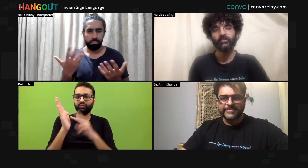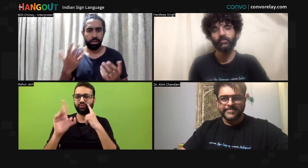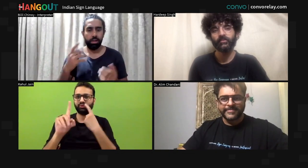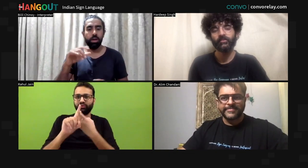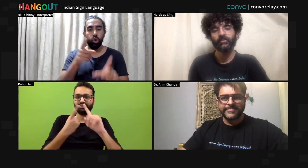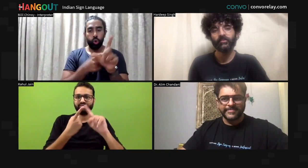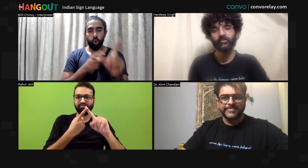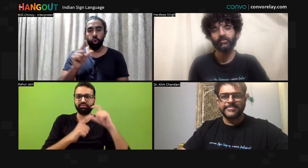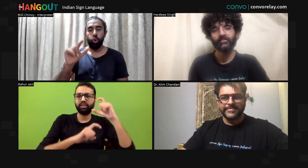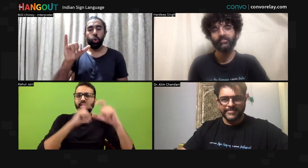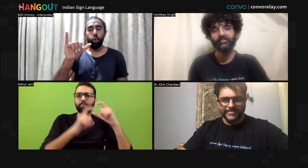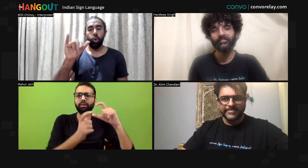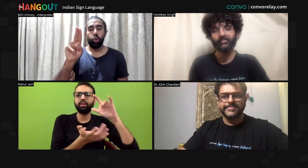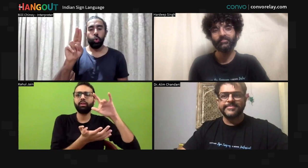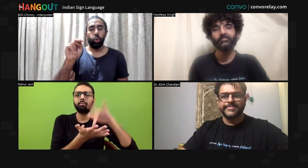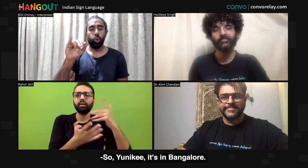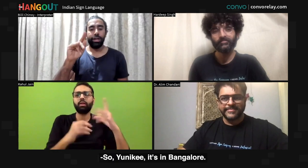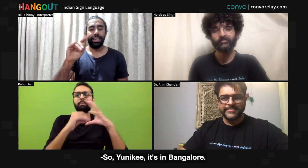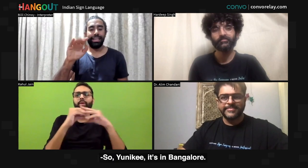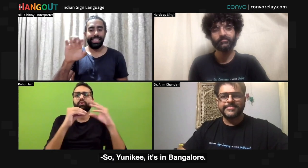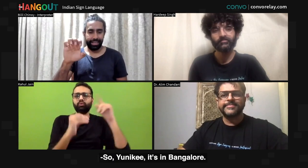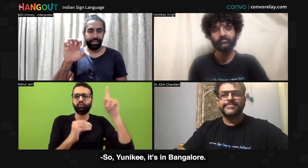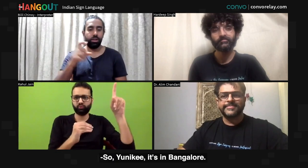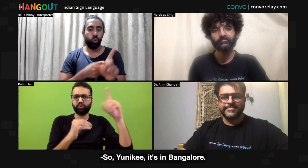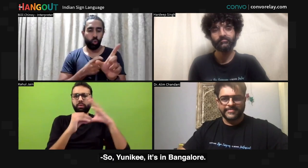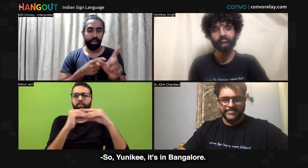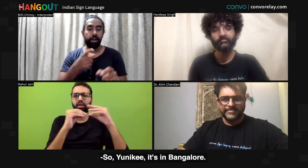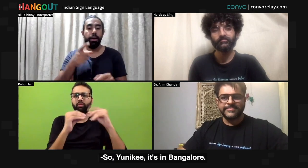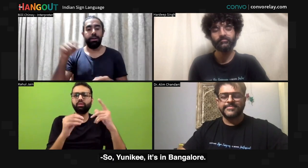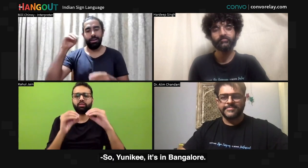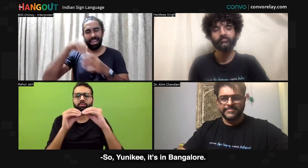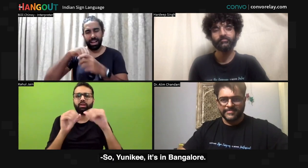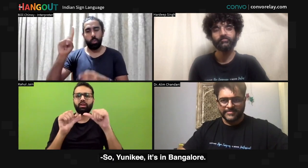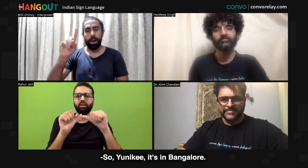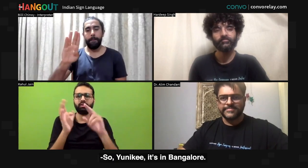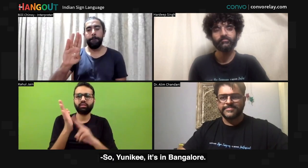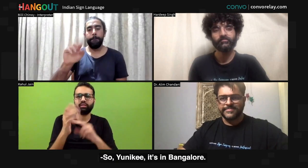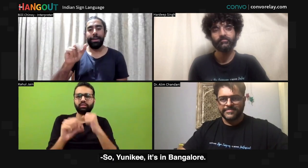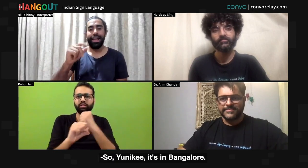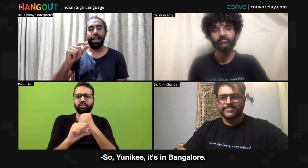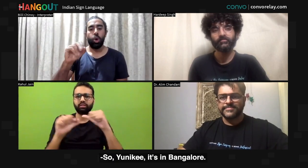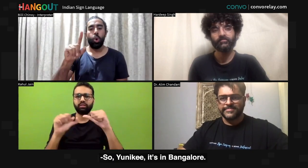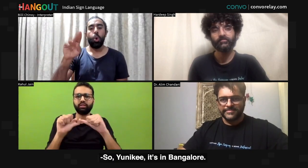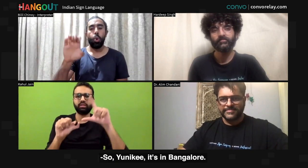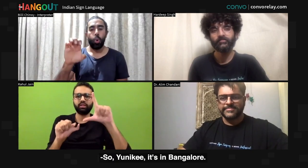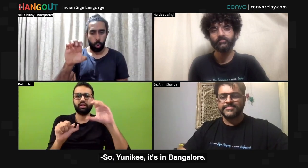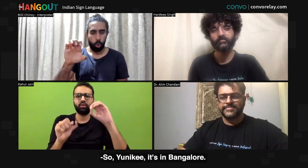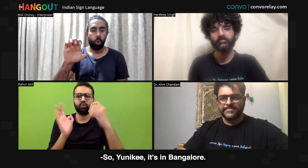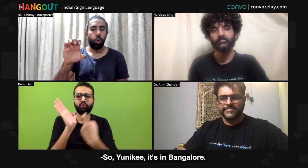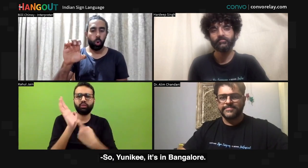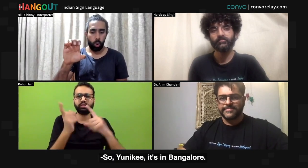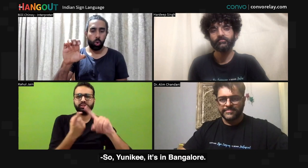So, um, so yunki, it's in Bangalore.